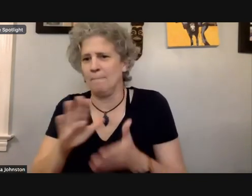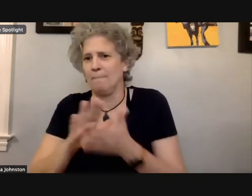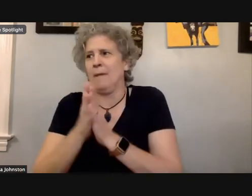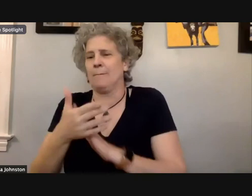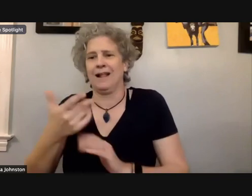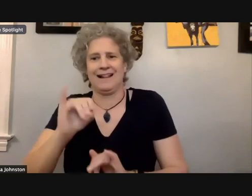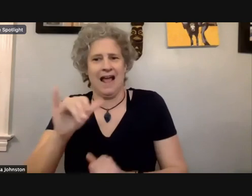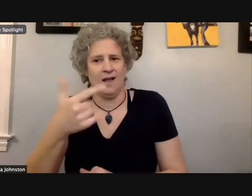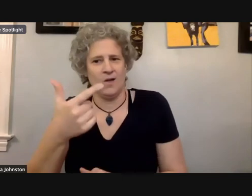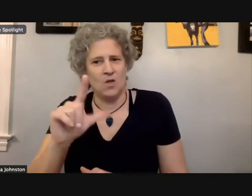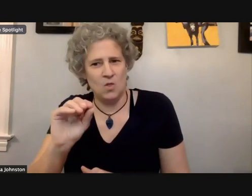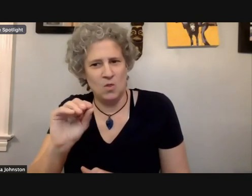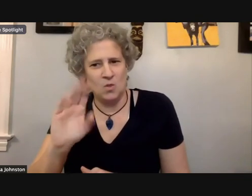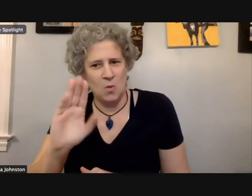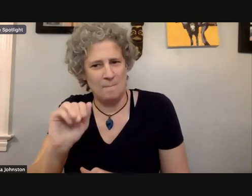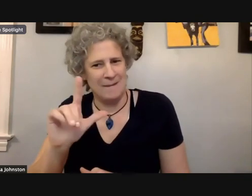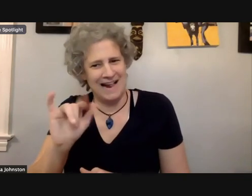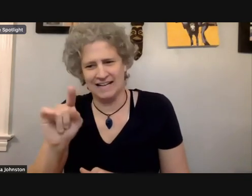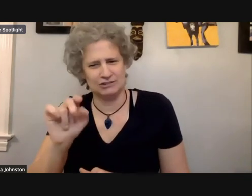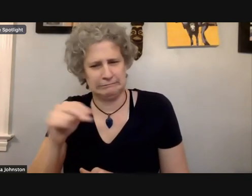local flavor, no question.